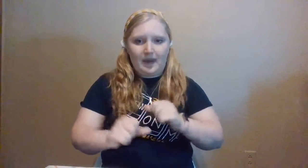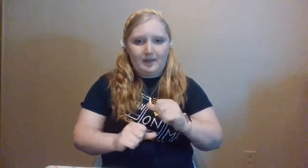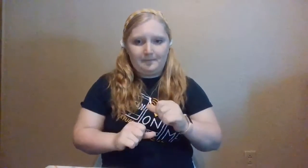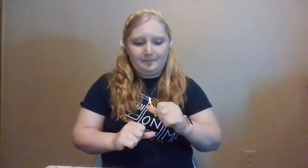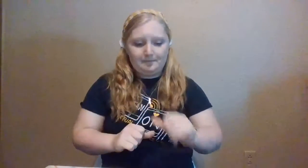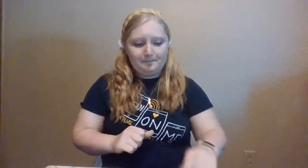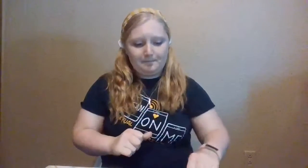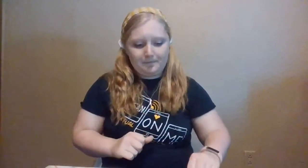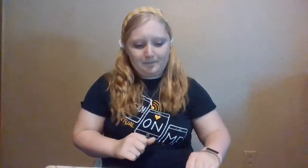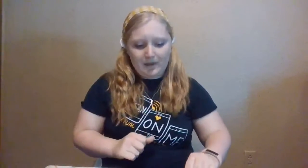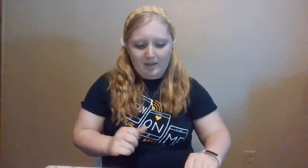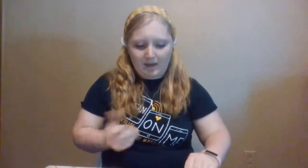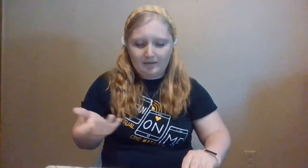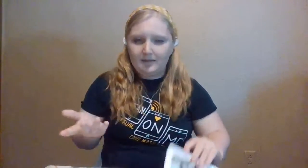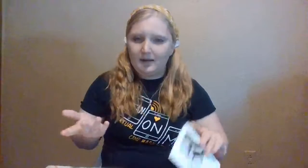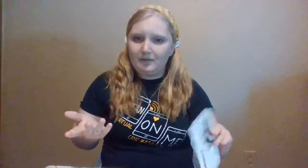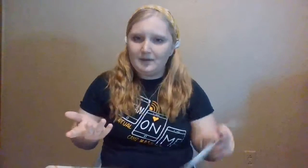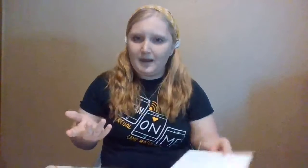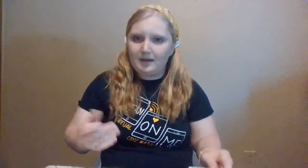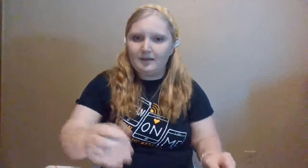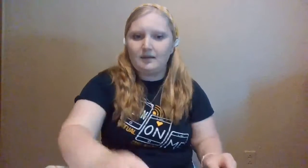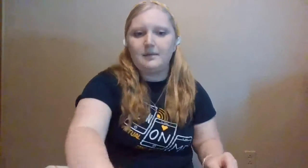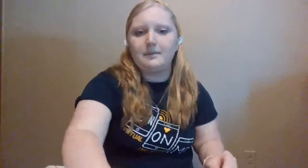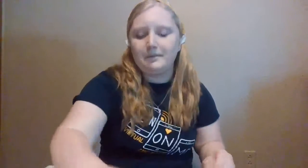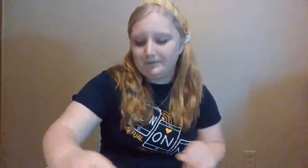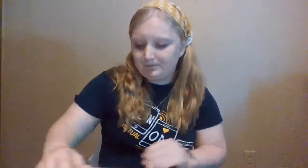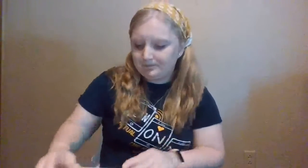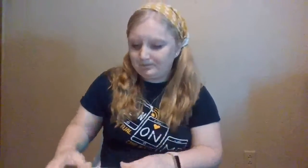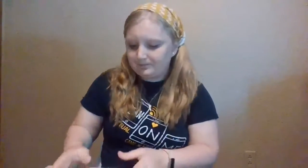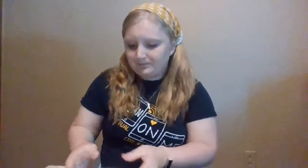that. And that's the sign for science.